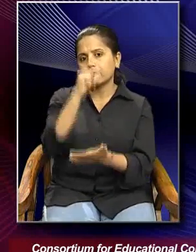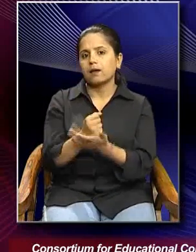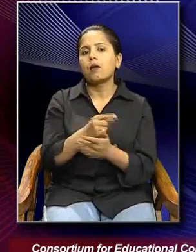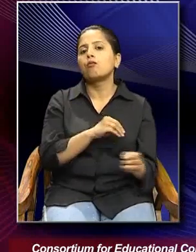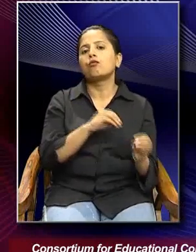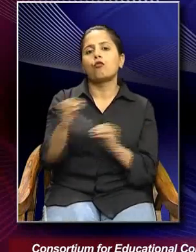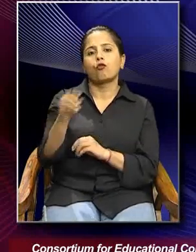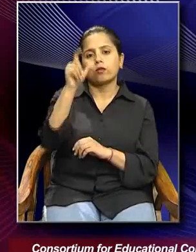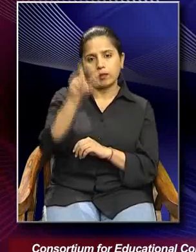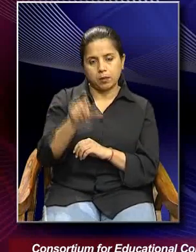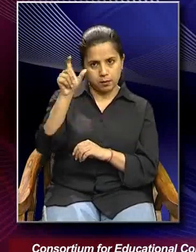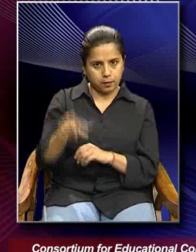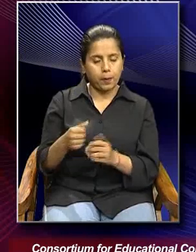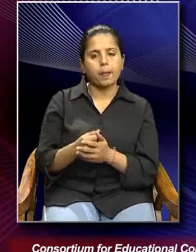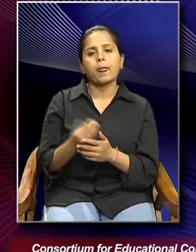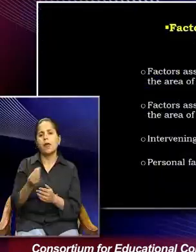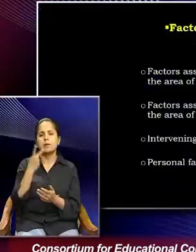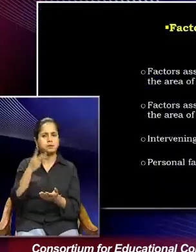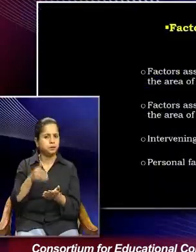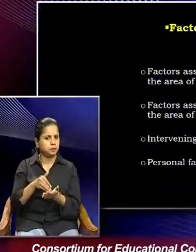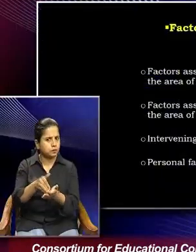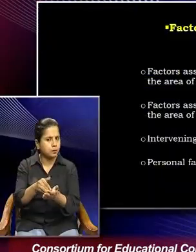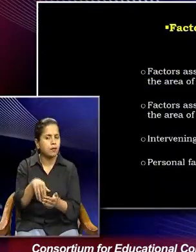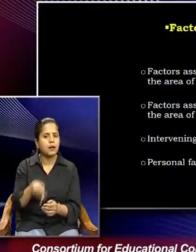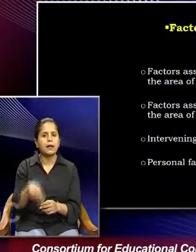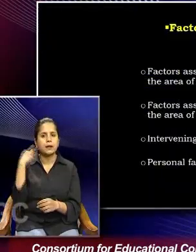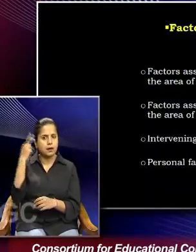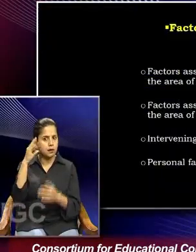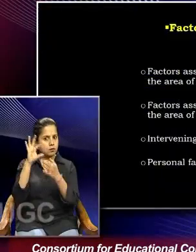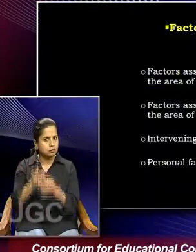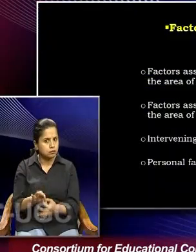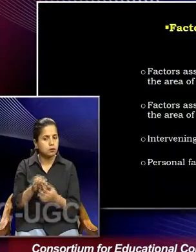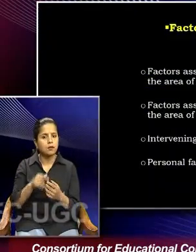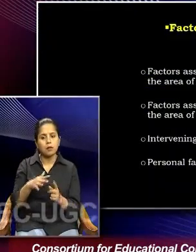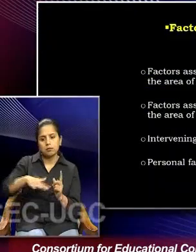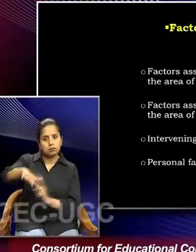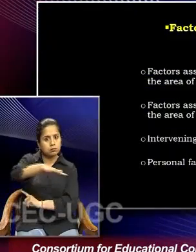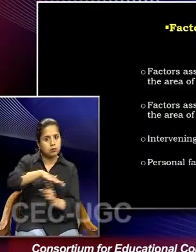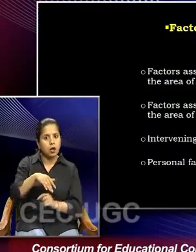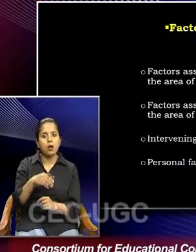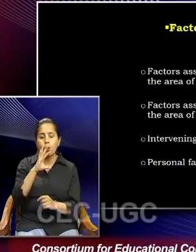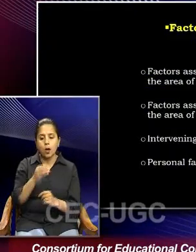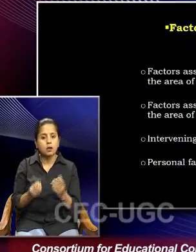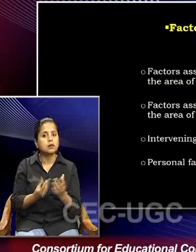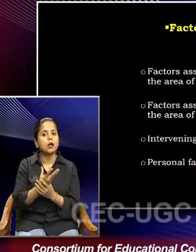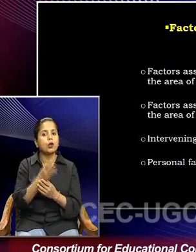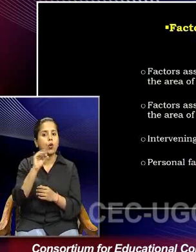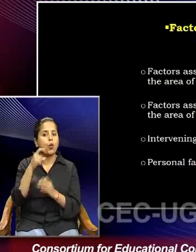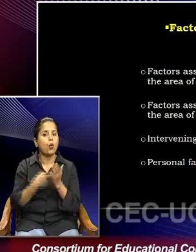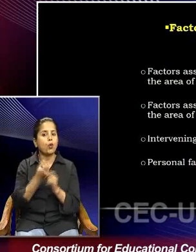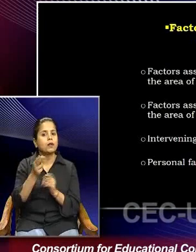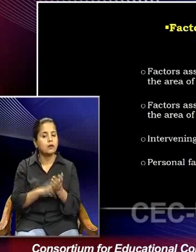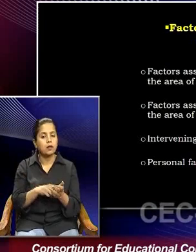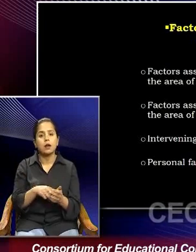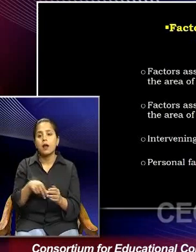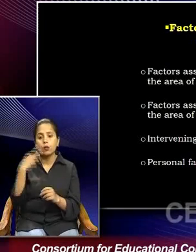migration. So, for instance, factors associated with the area of origin, factors